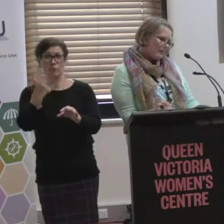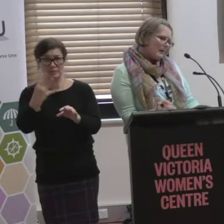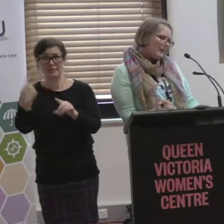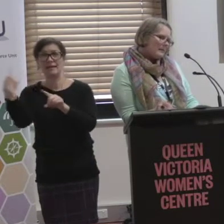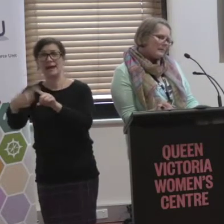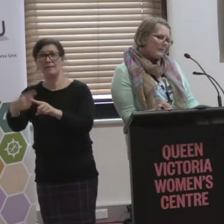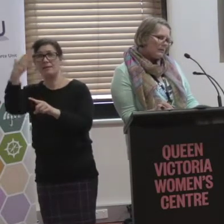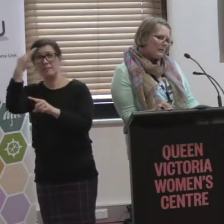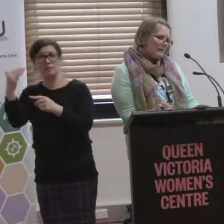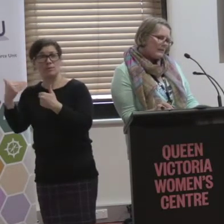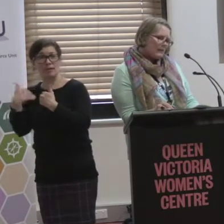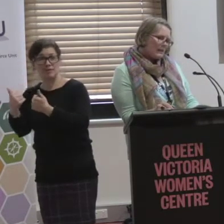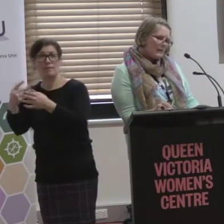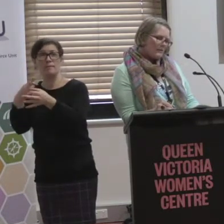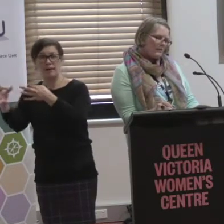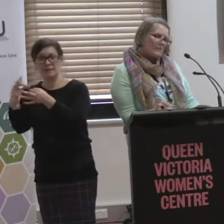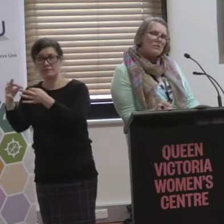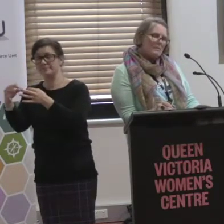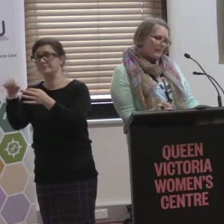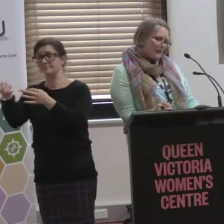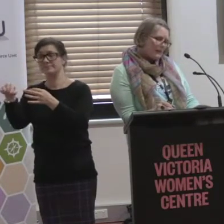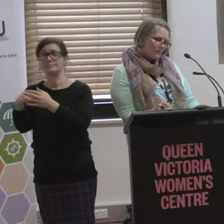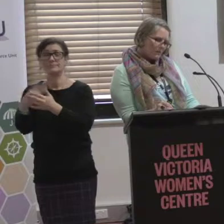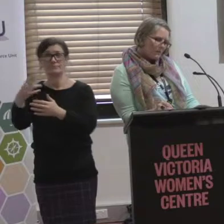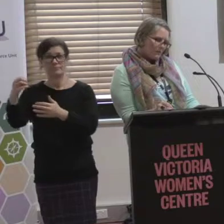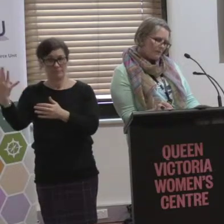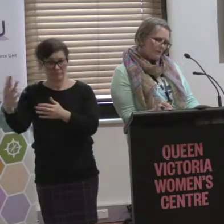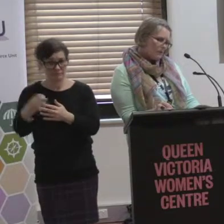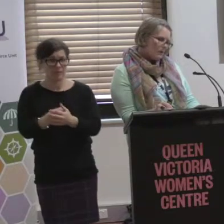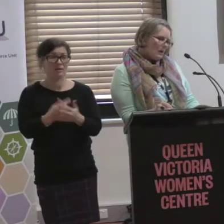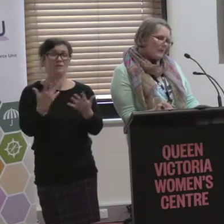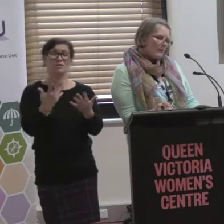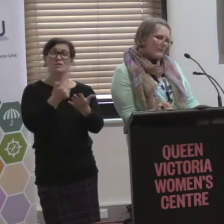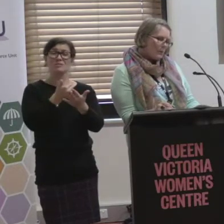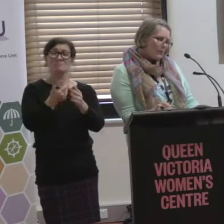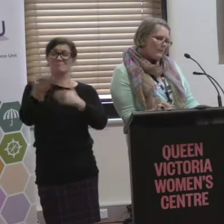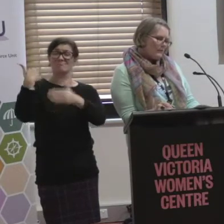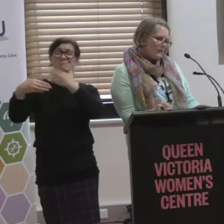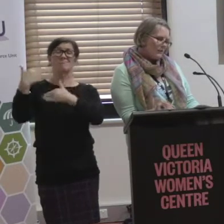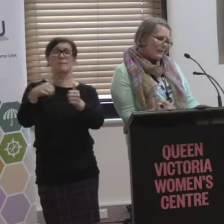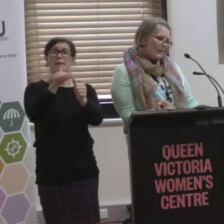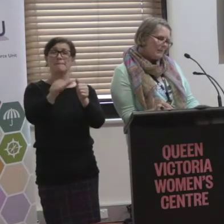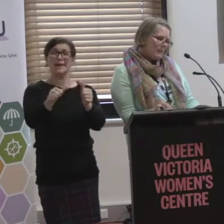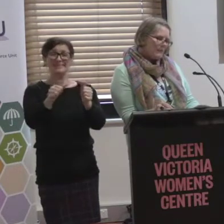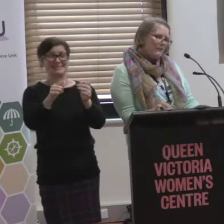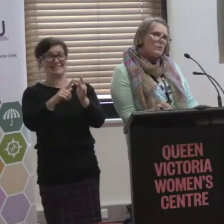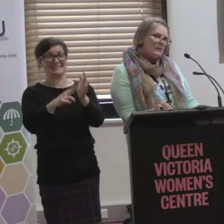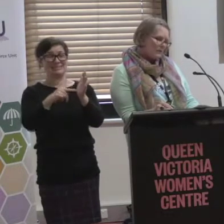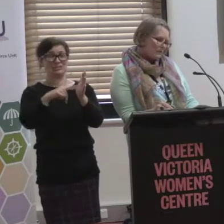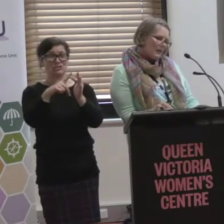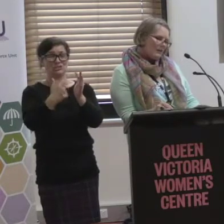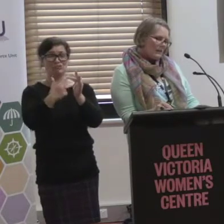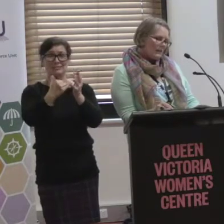2014. Substituted decision-making has traditionally been based on a best interest model, while supportive decision-making gives